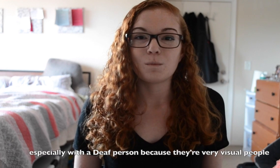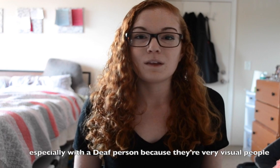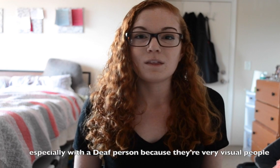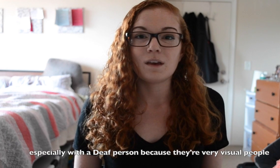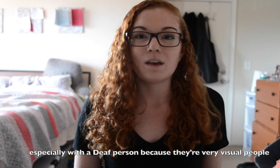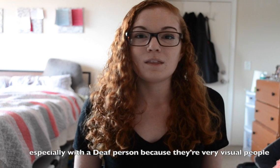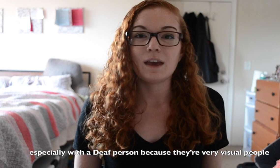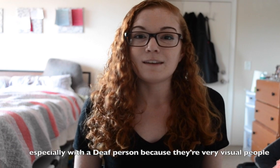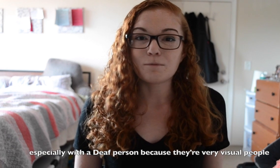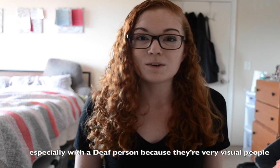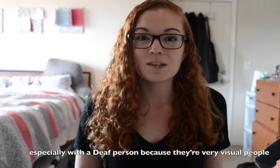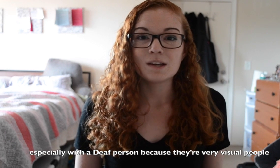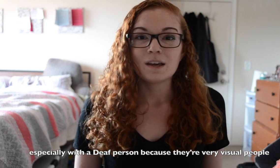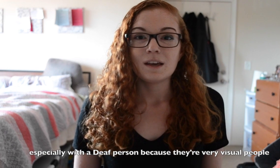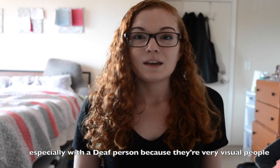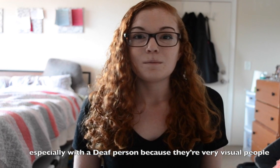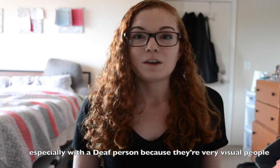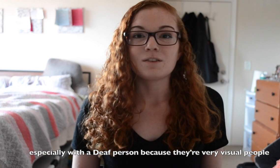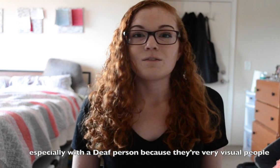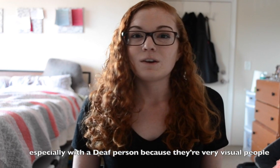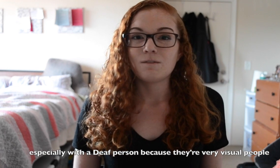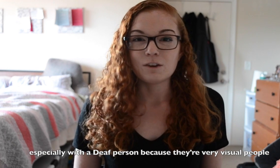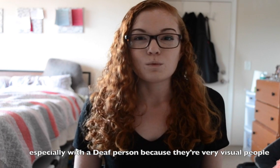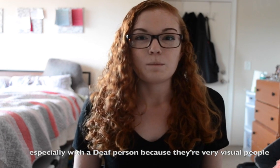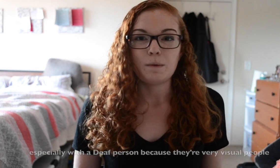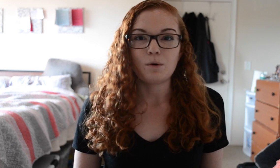with a deaf person, and because they're very visual people.